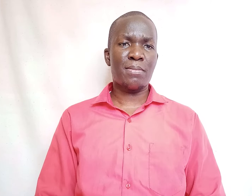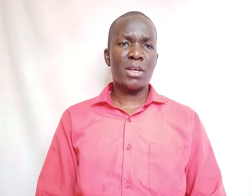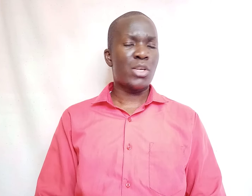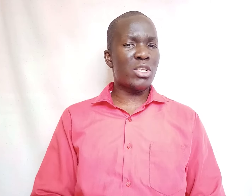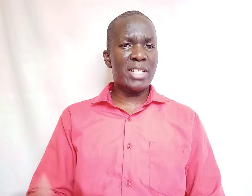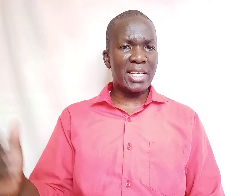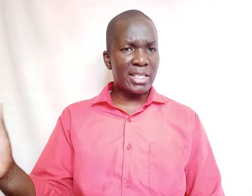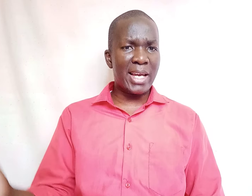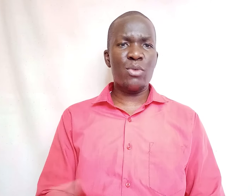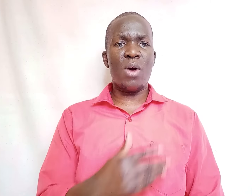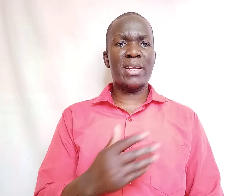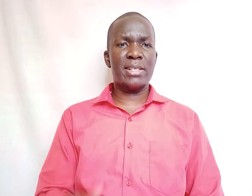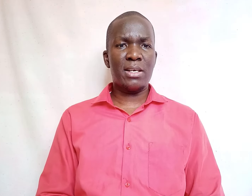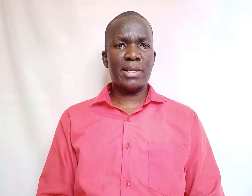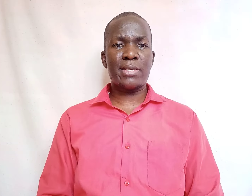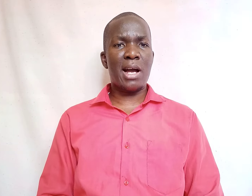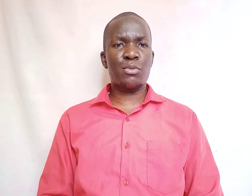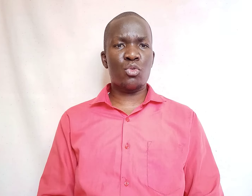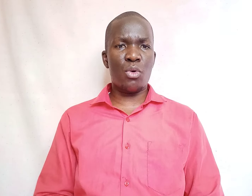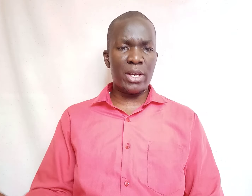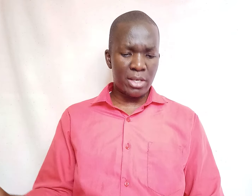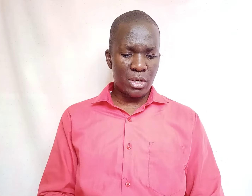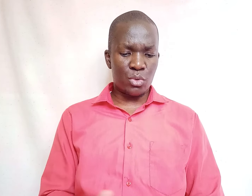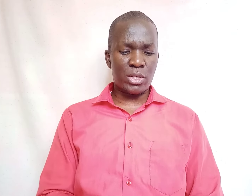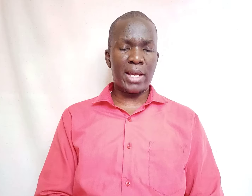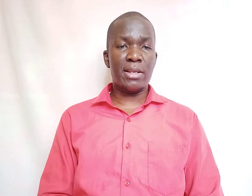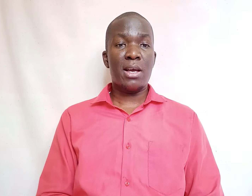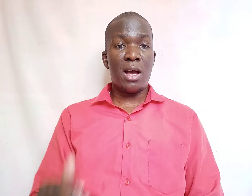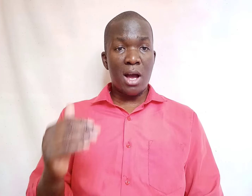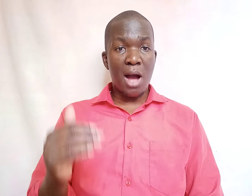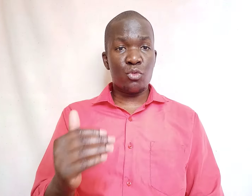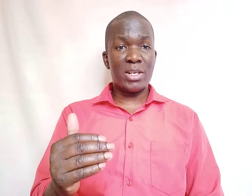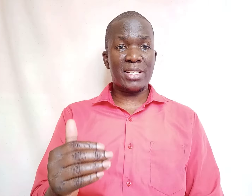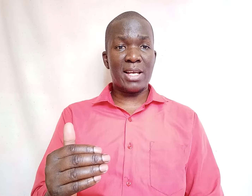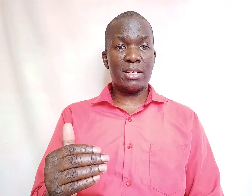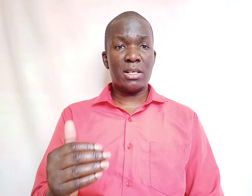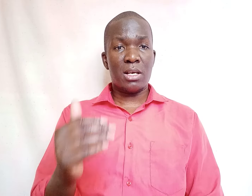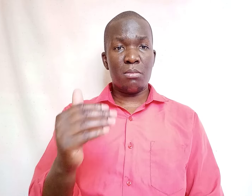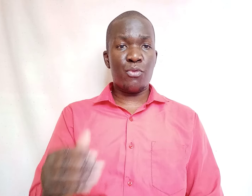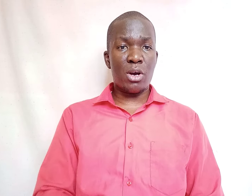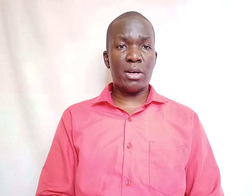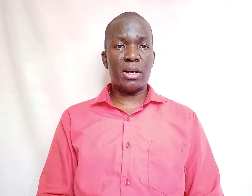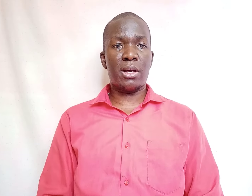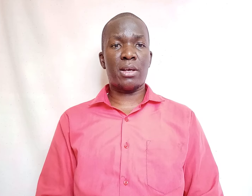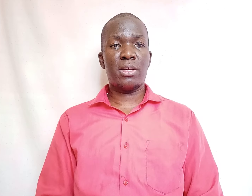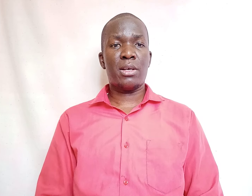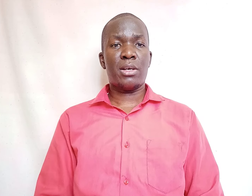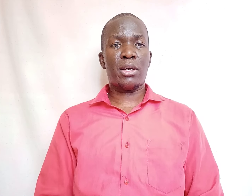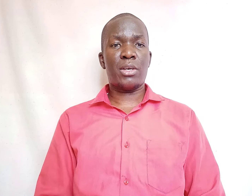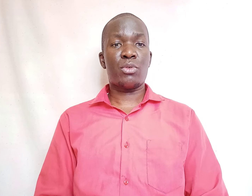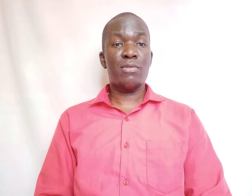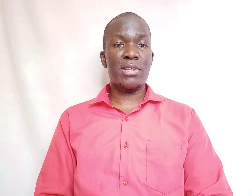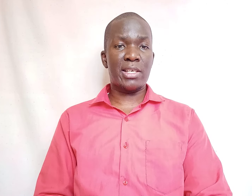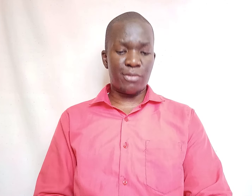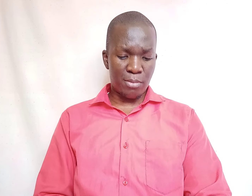Don't just any word that comes on your way, you sign. Have to understand. before you give out the